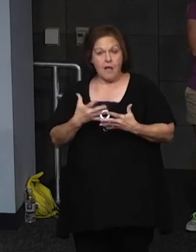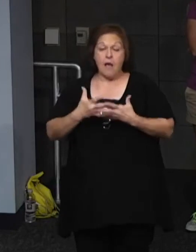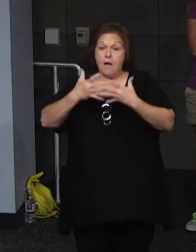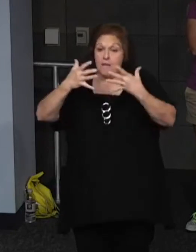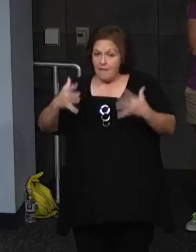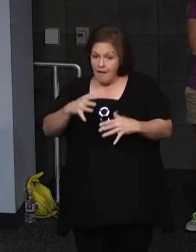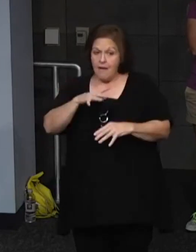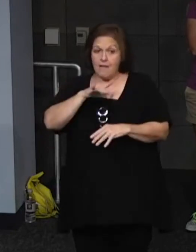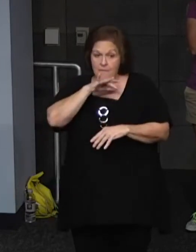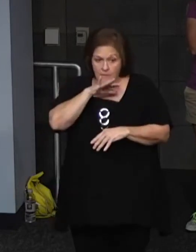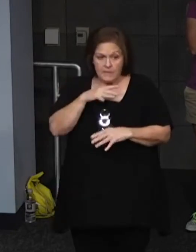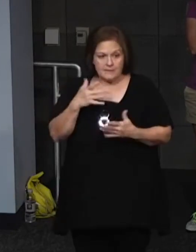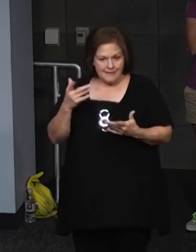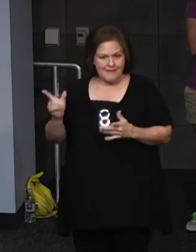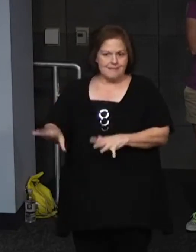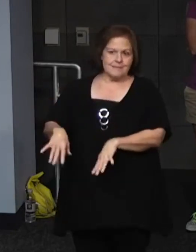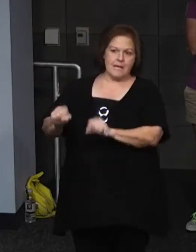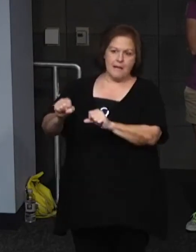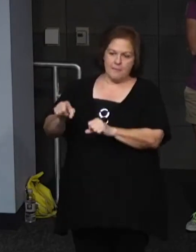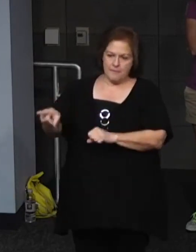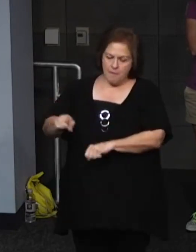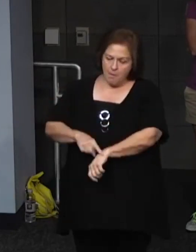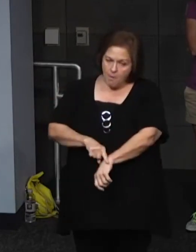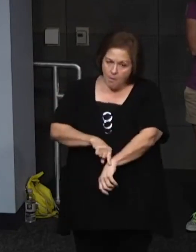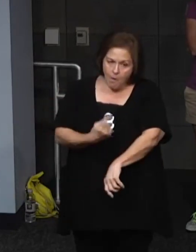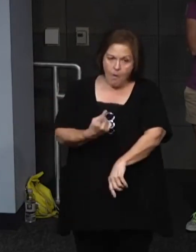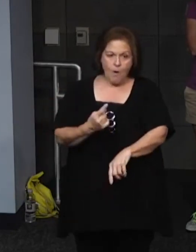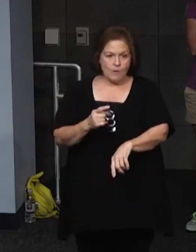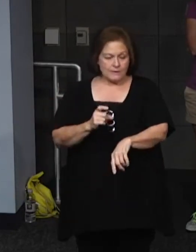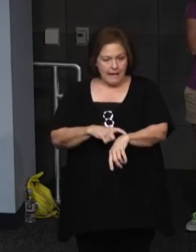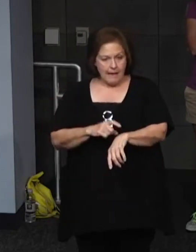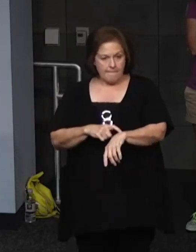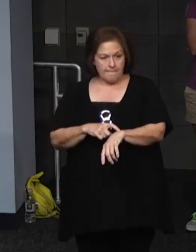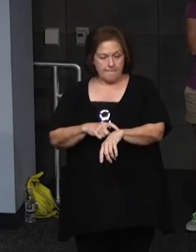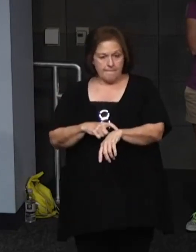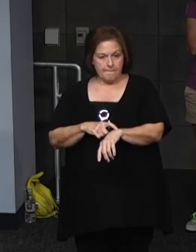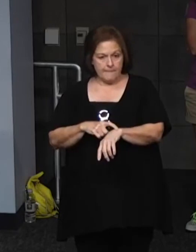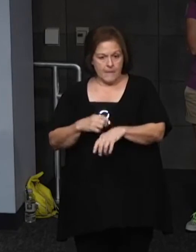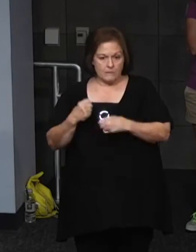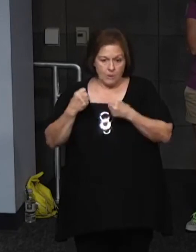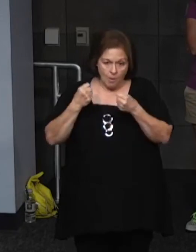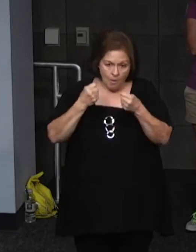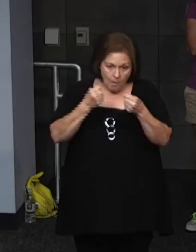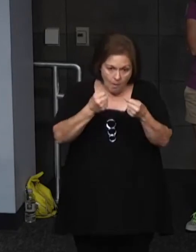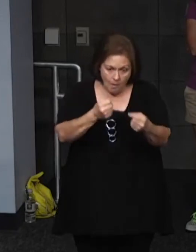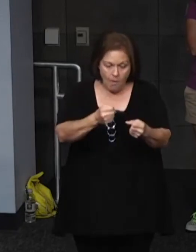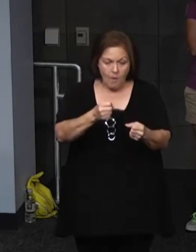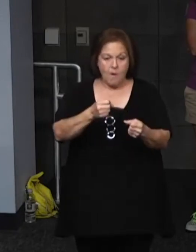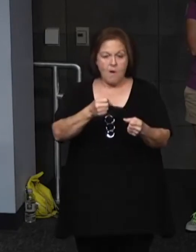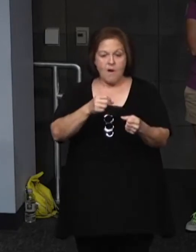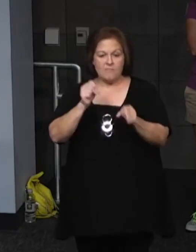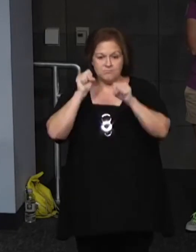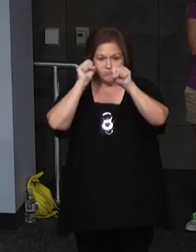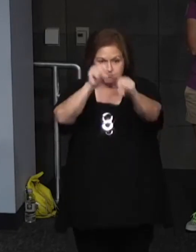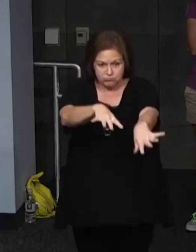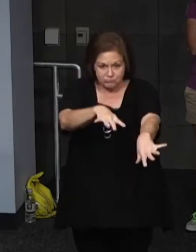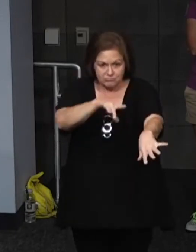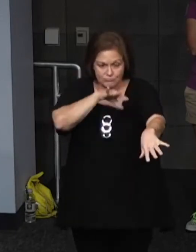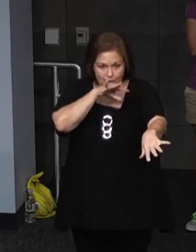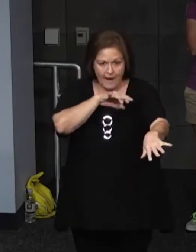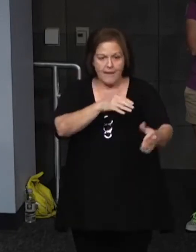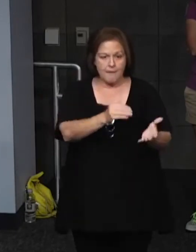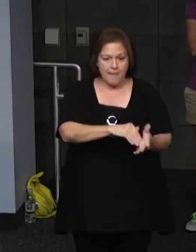there. It is taking them a longer time to drive to the landfill and to get back to their route.